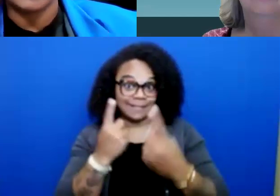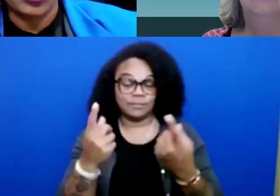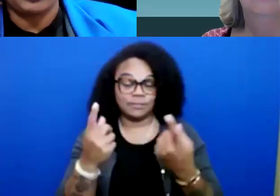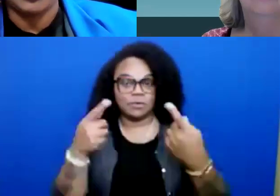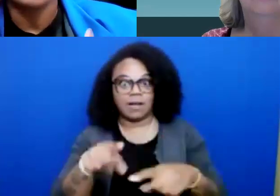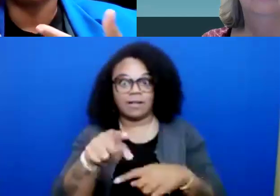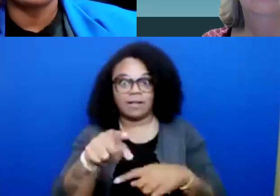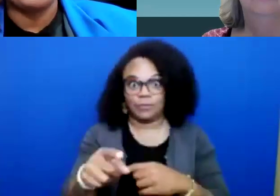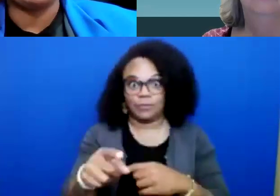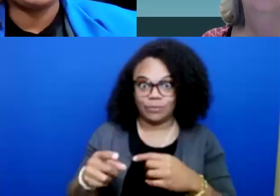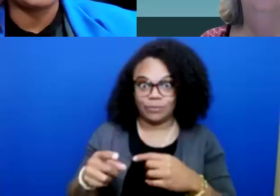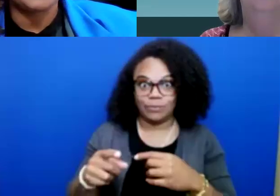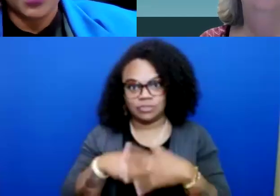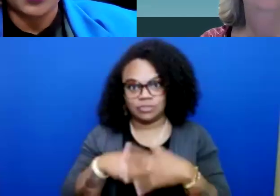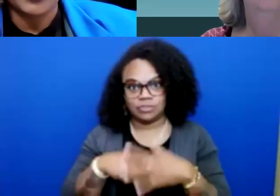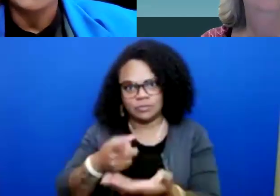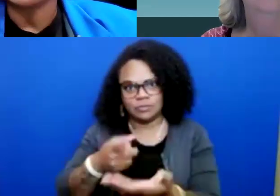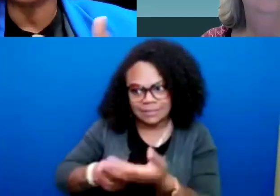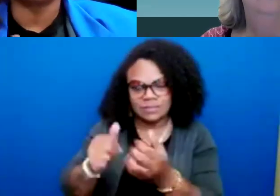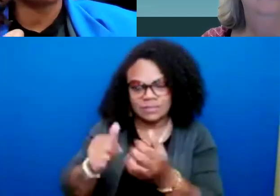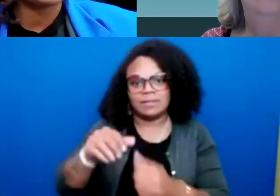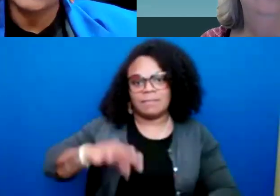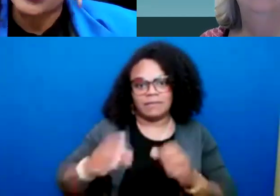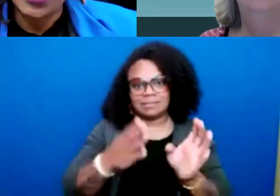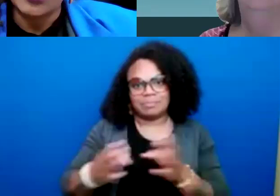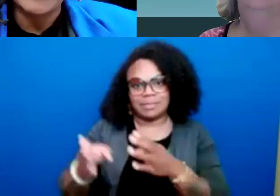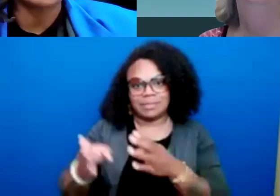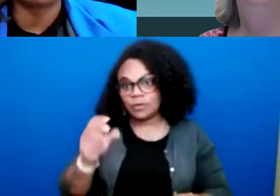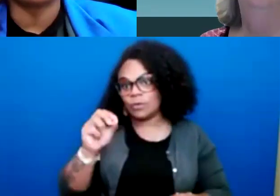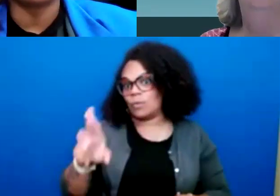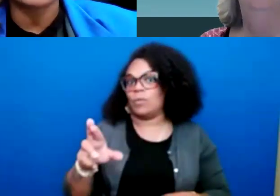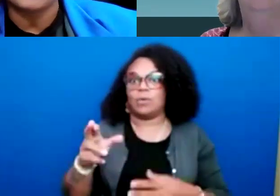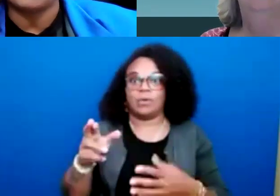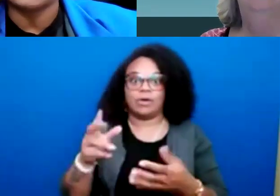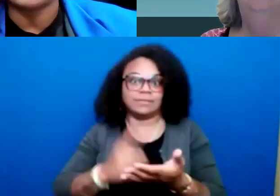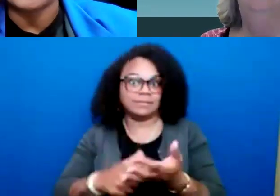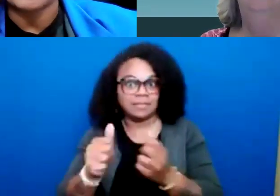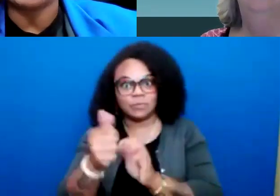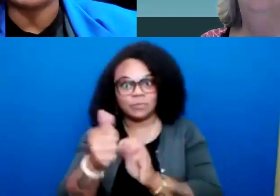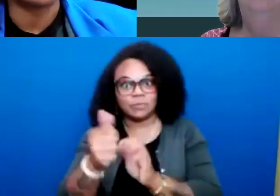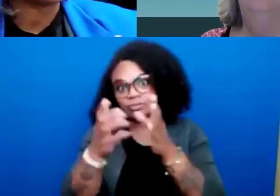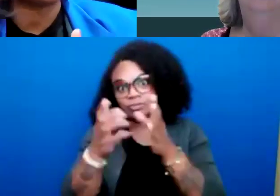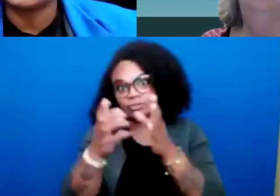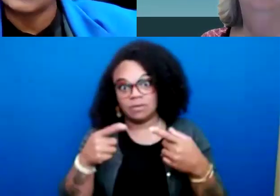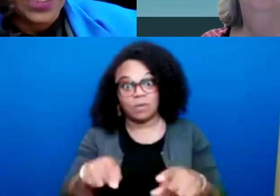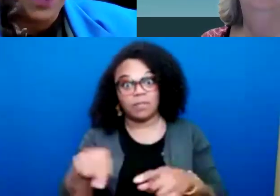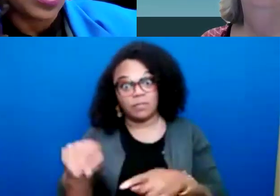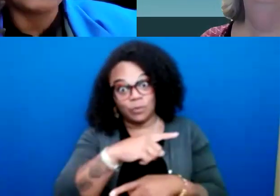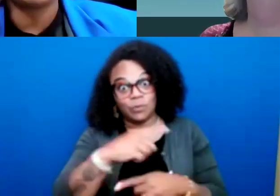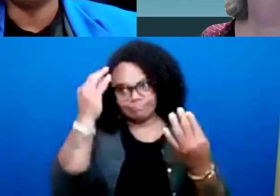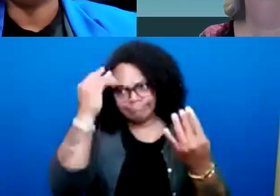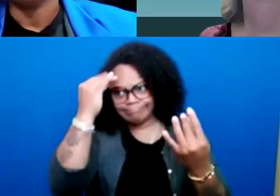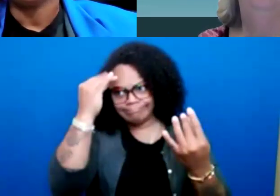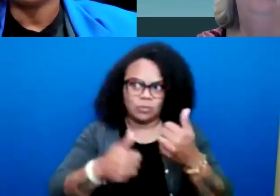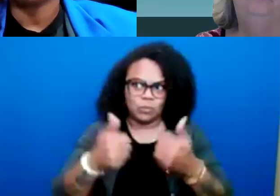this discussion with your benefits planner or with an attorney as you're forming whether or not which entity type